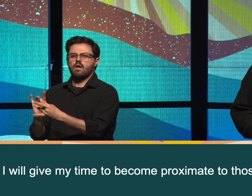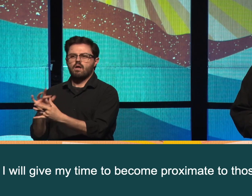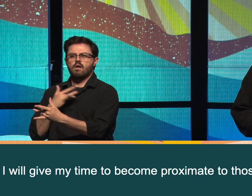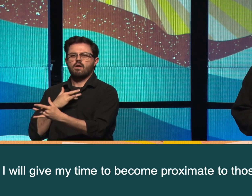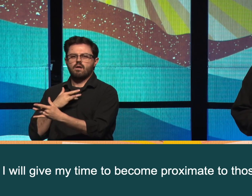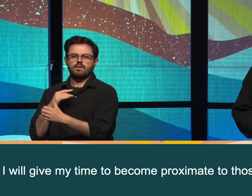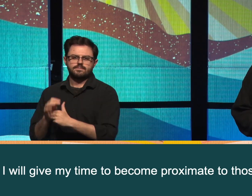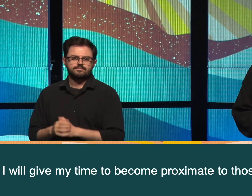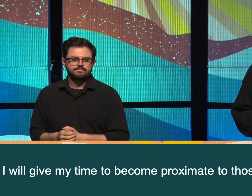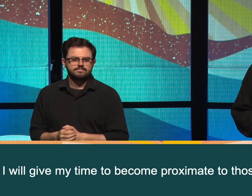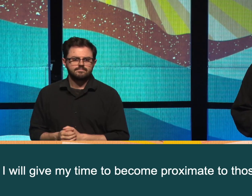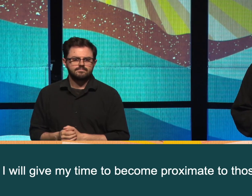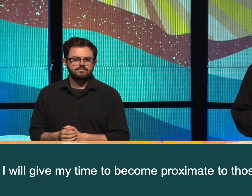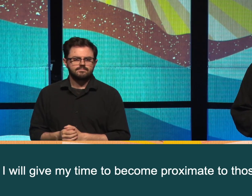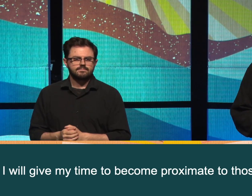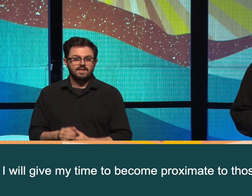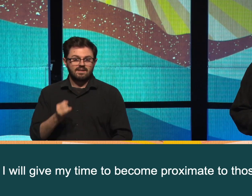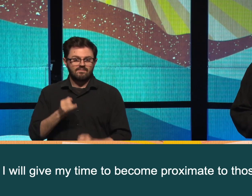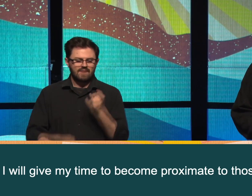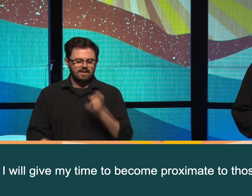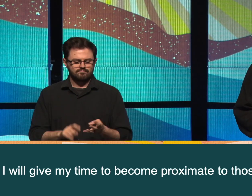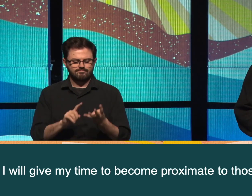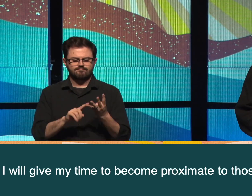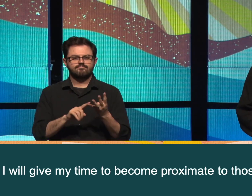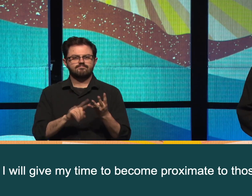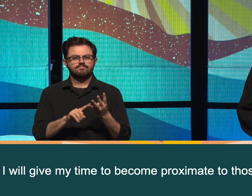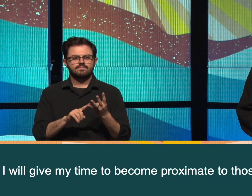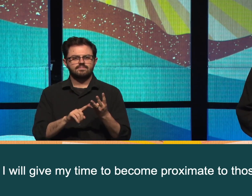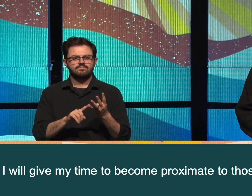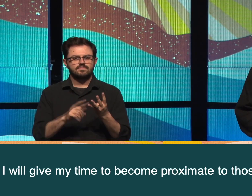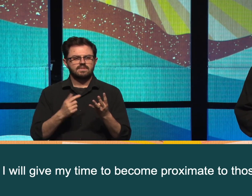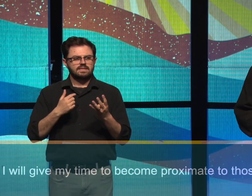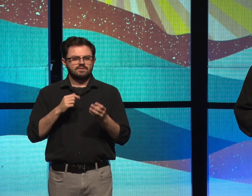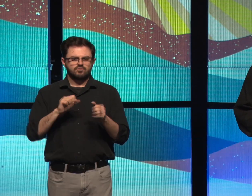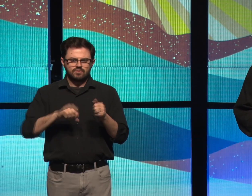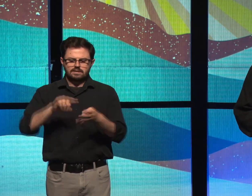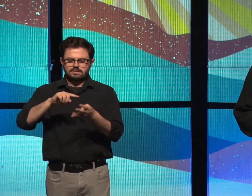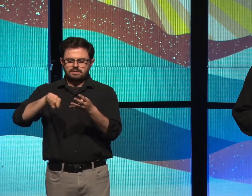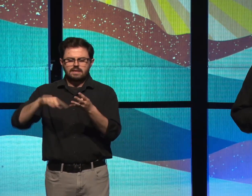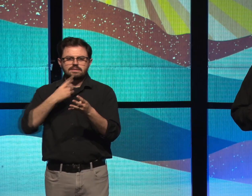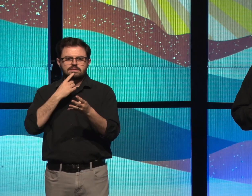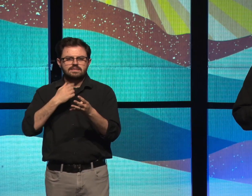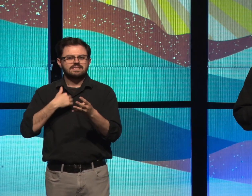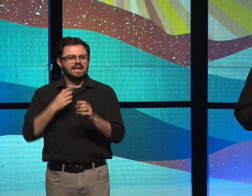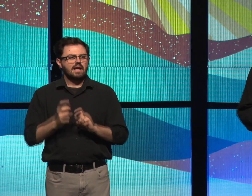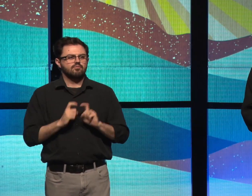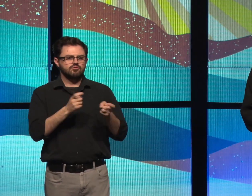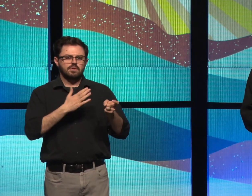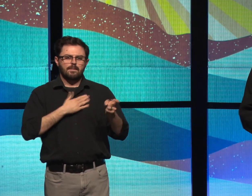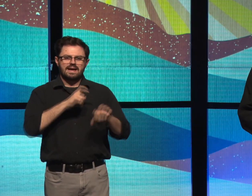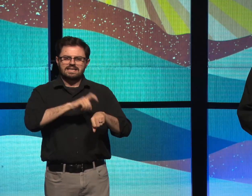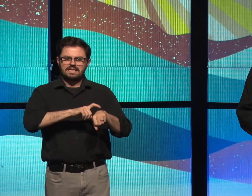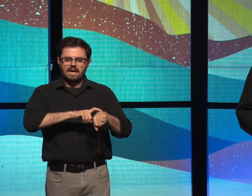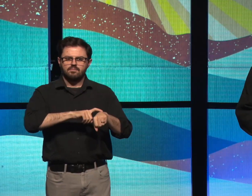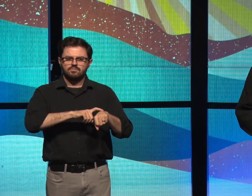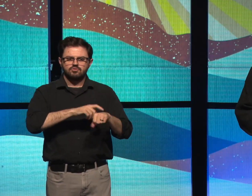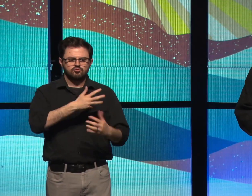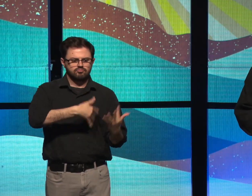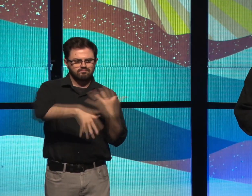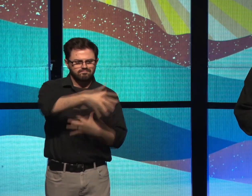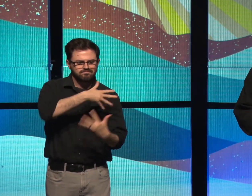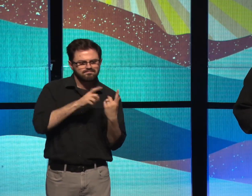The last one is I will give my time to become proximate to those struggling. You can volunteer here for the bread